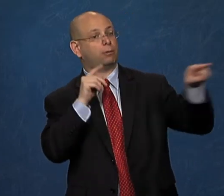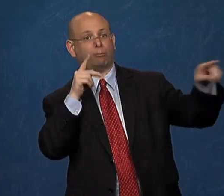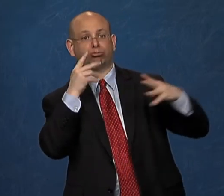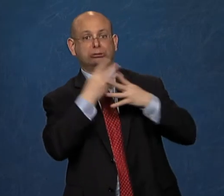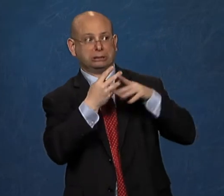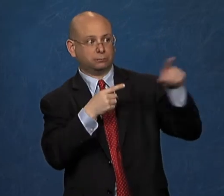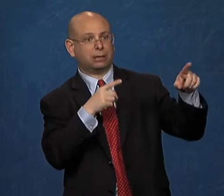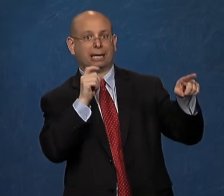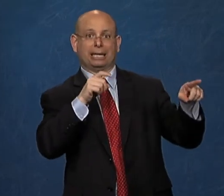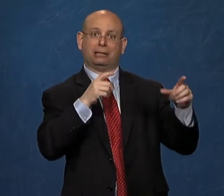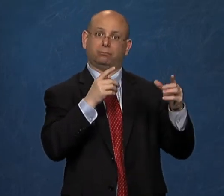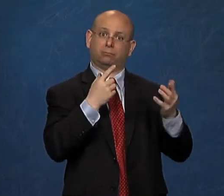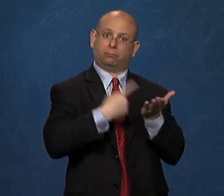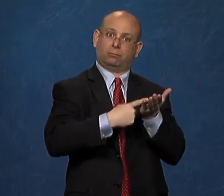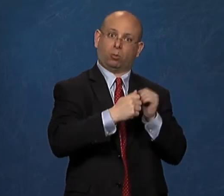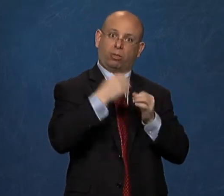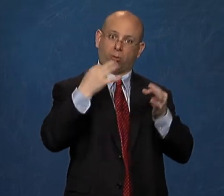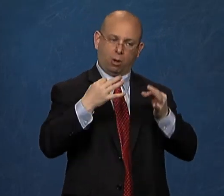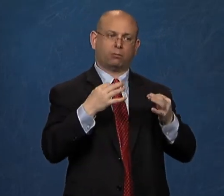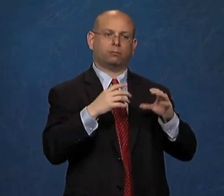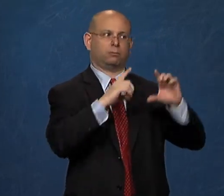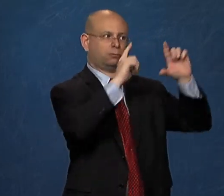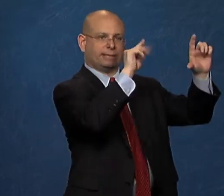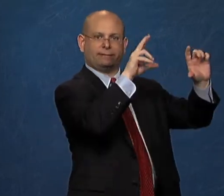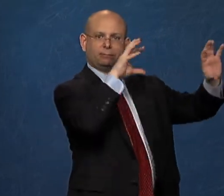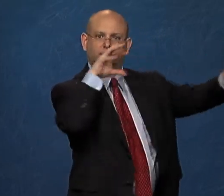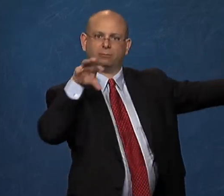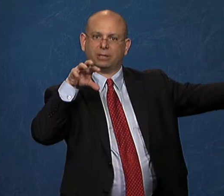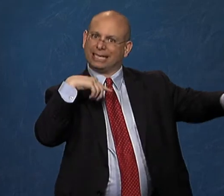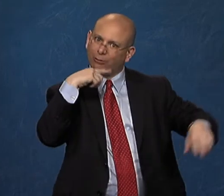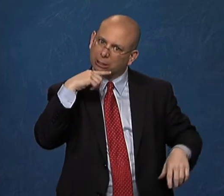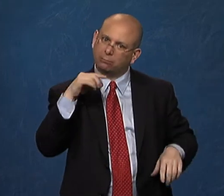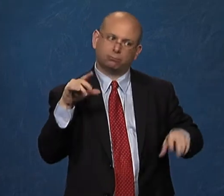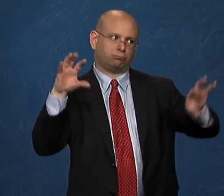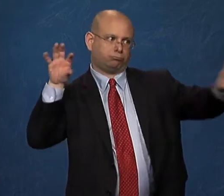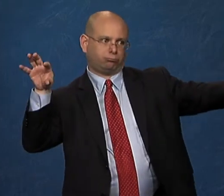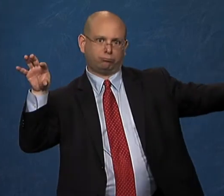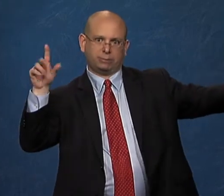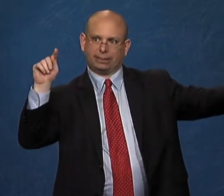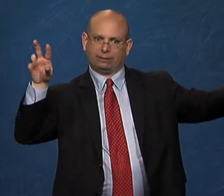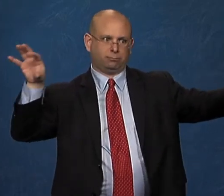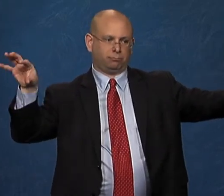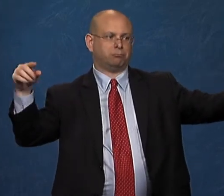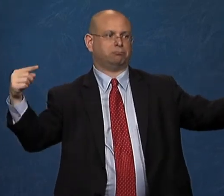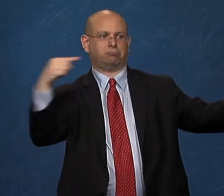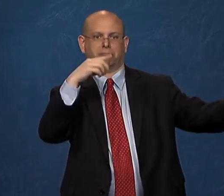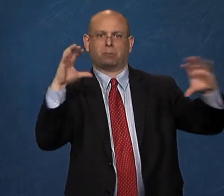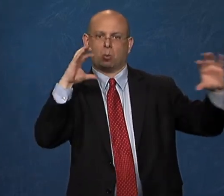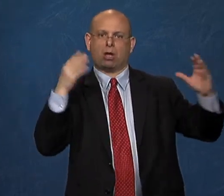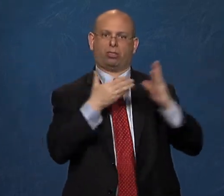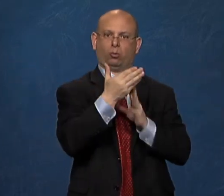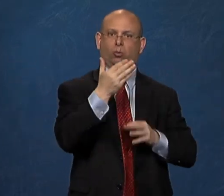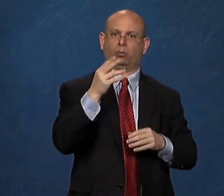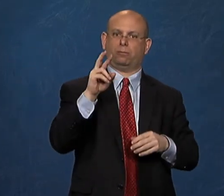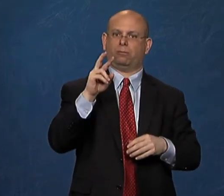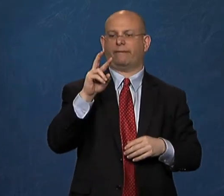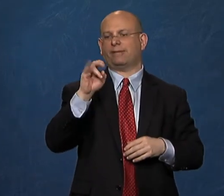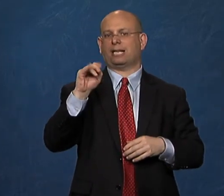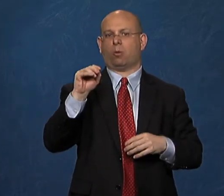judge or an attorney. From their cell, they're able to do so through a video channel. And the same concept then would hold true for a deaf